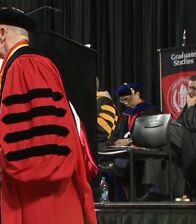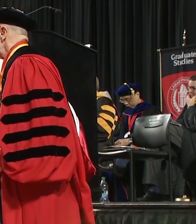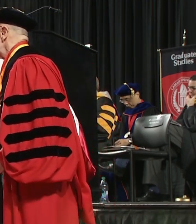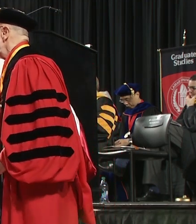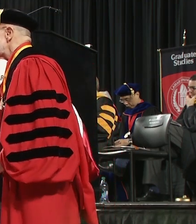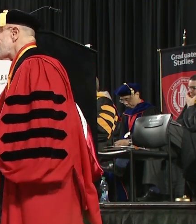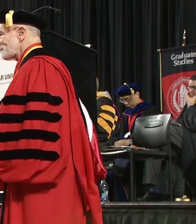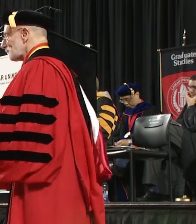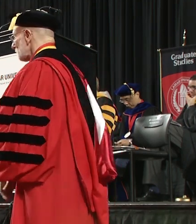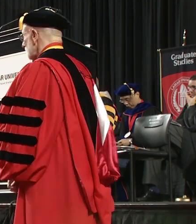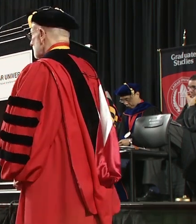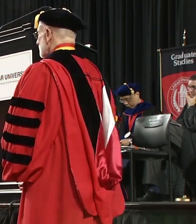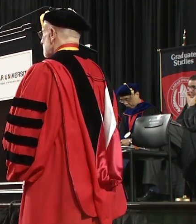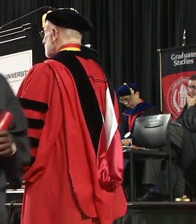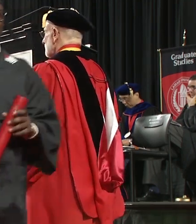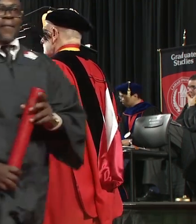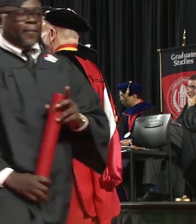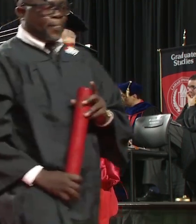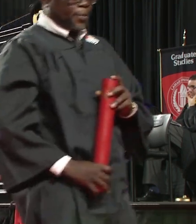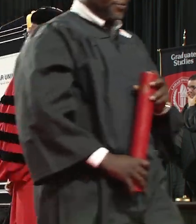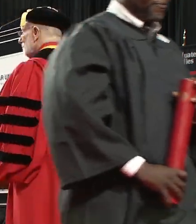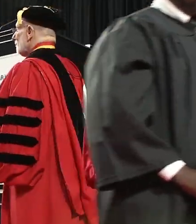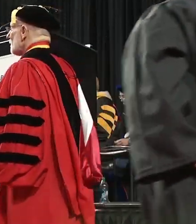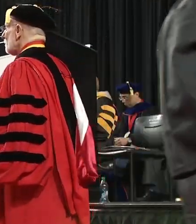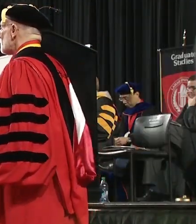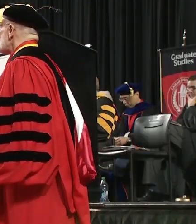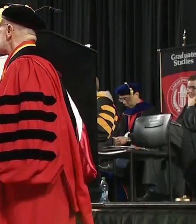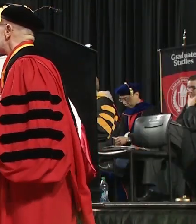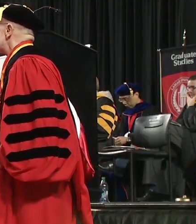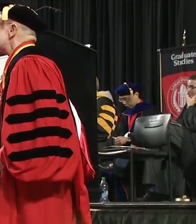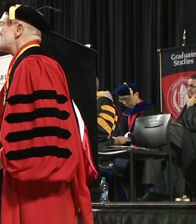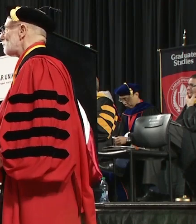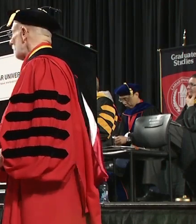Ty Jeremy Weaver.